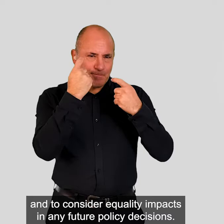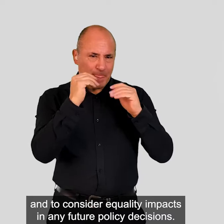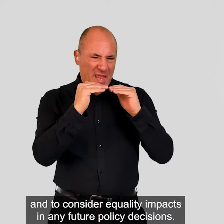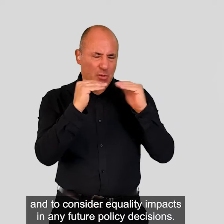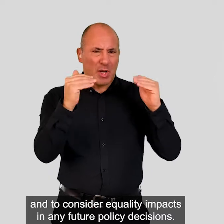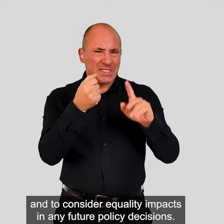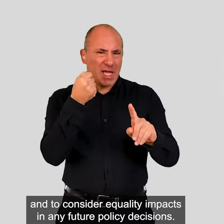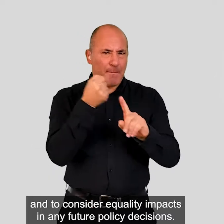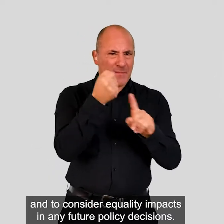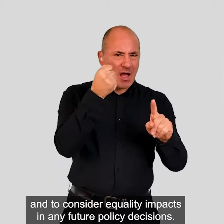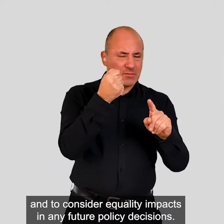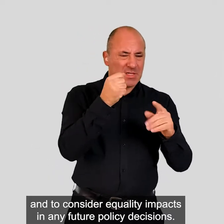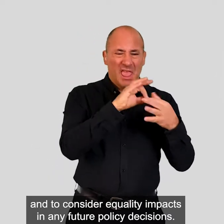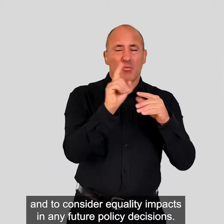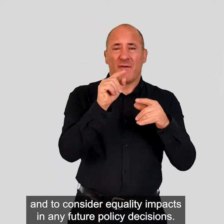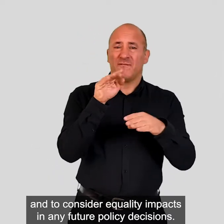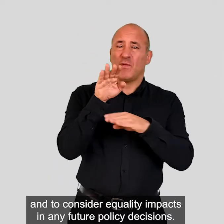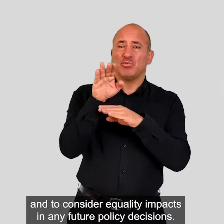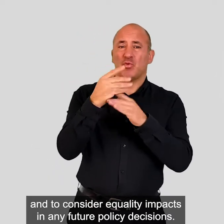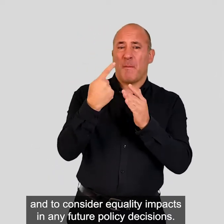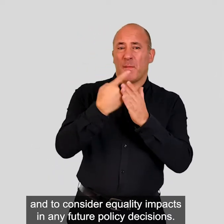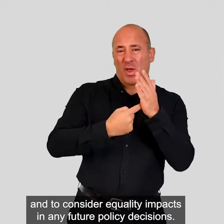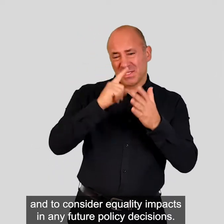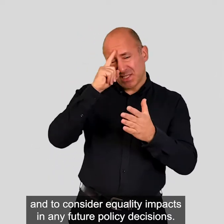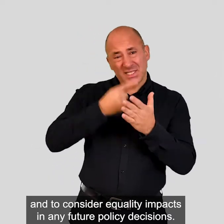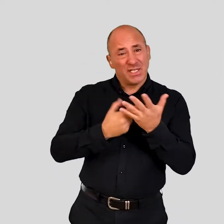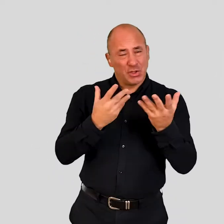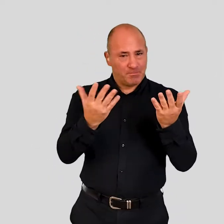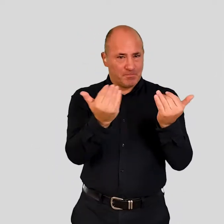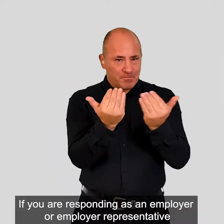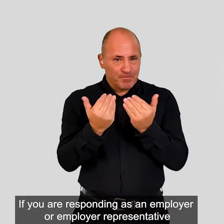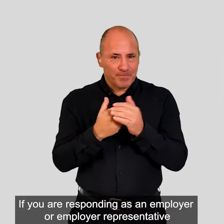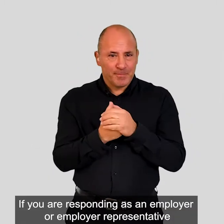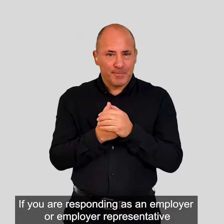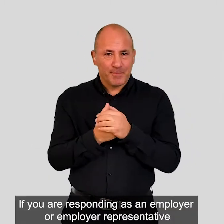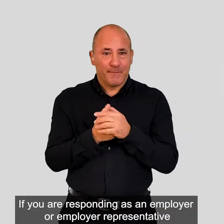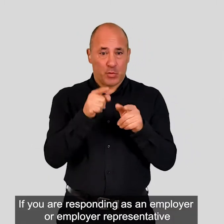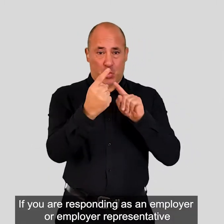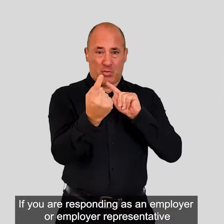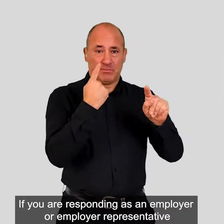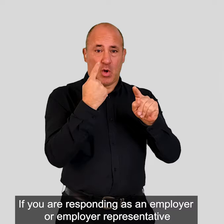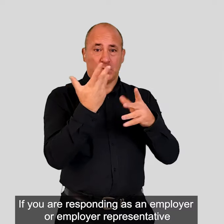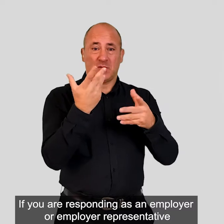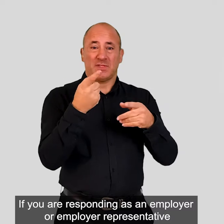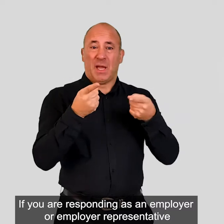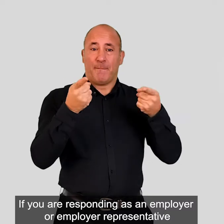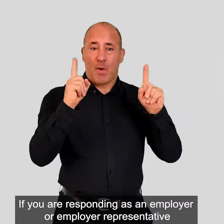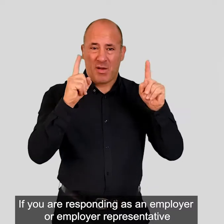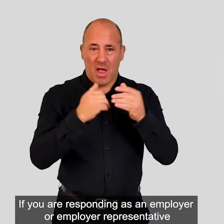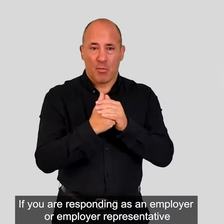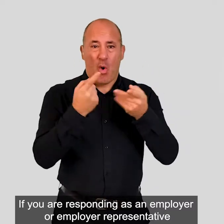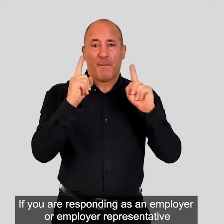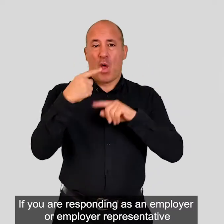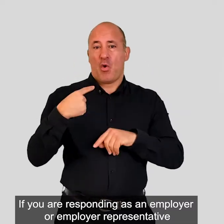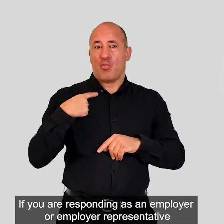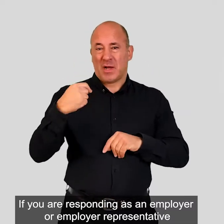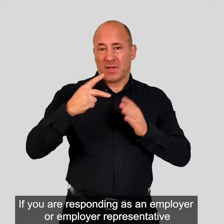equality impacts in any future policy decisions. If you are responding as an employer or employer